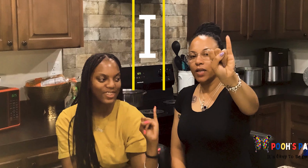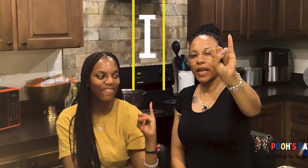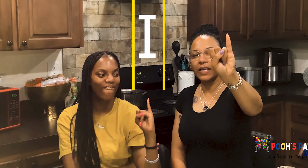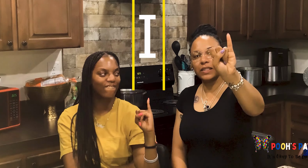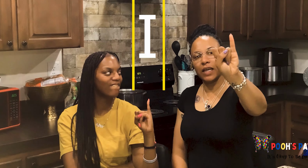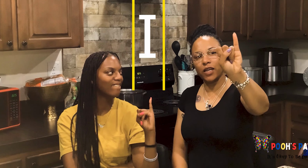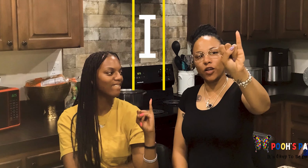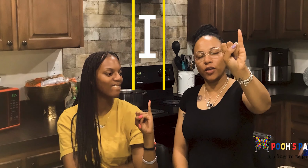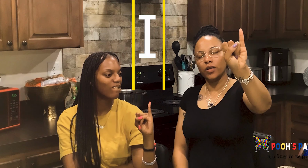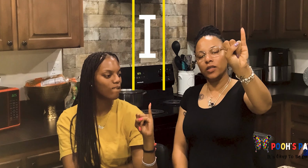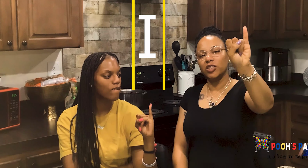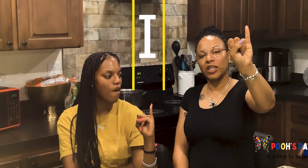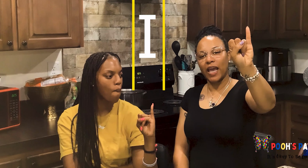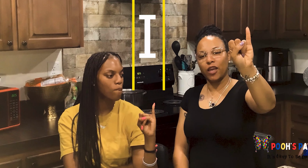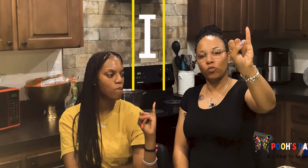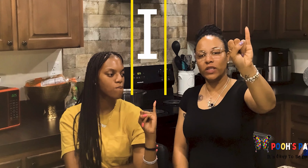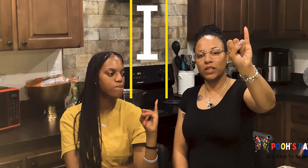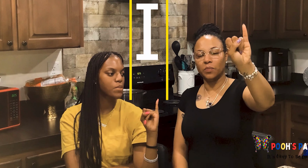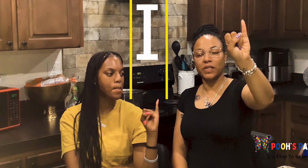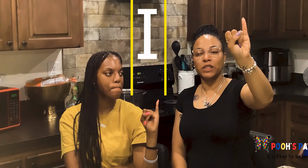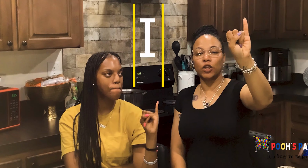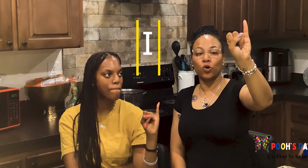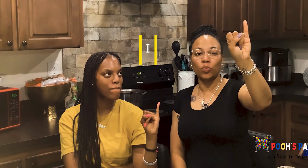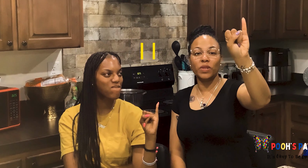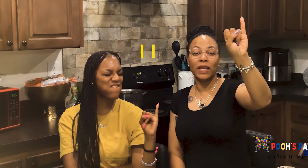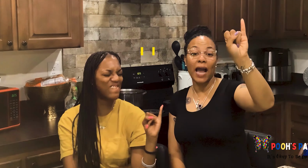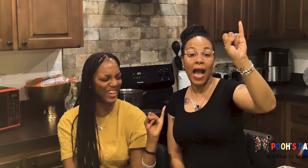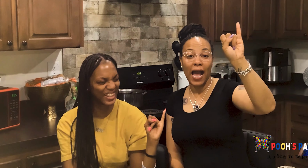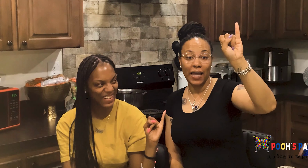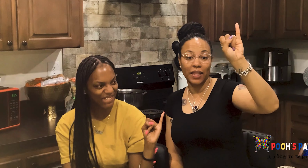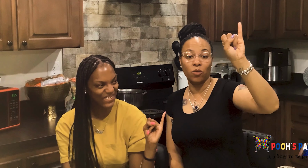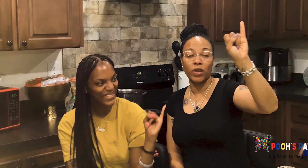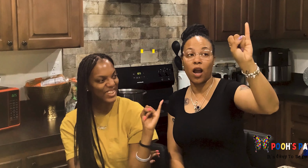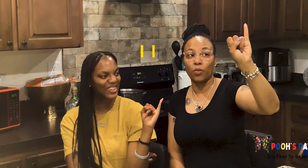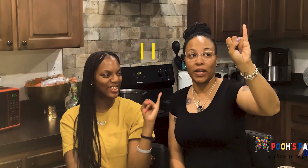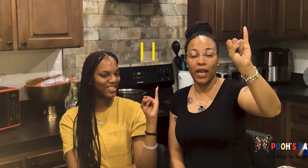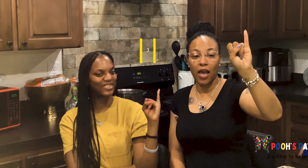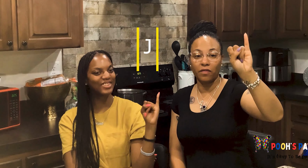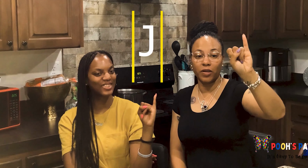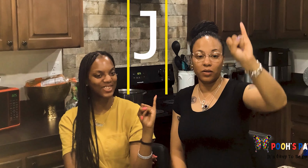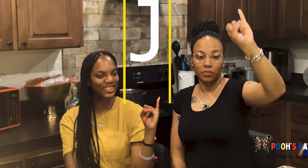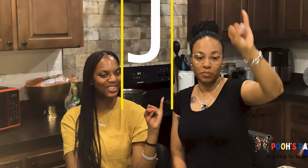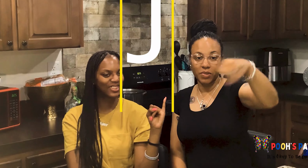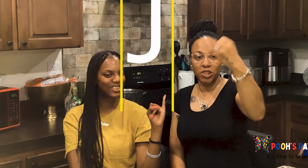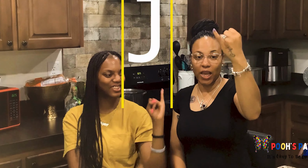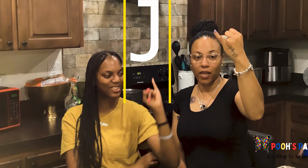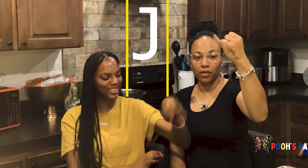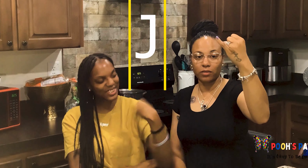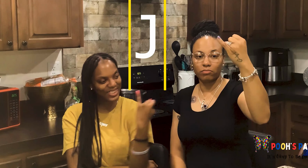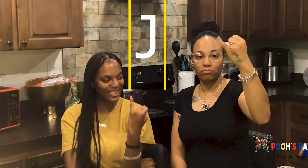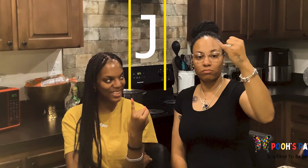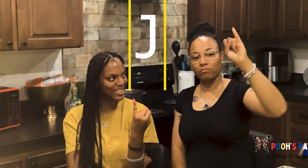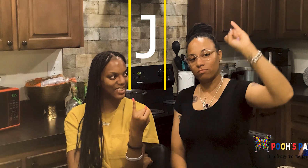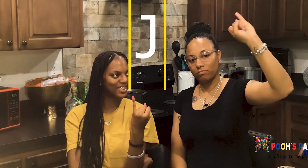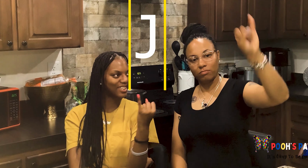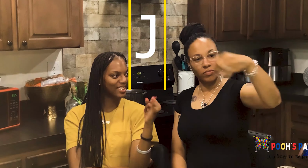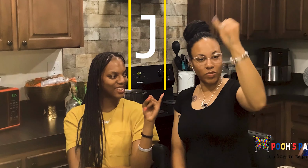Next letter, J, we simply scoop the I that we already have up. J.